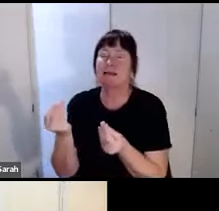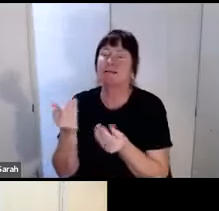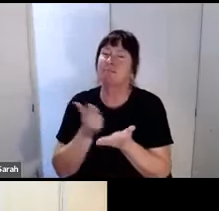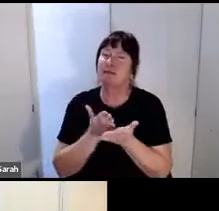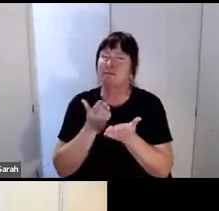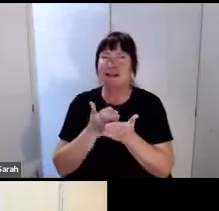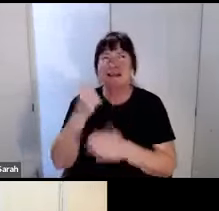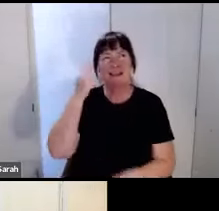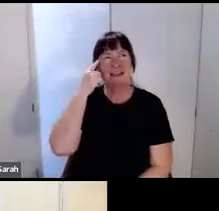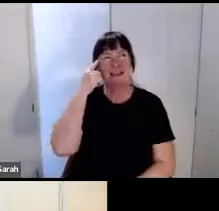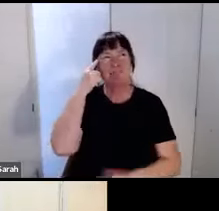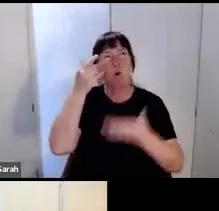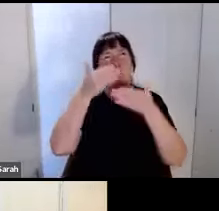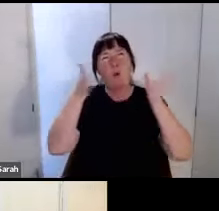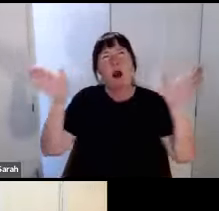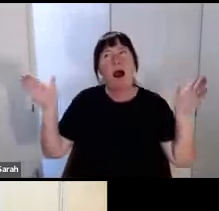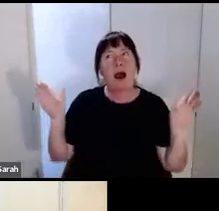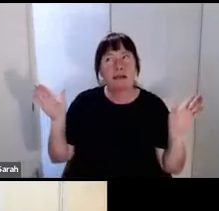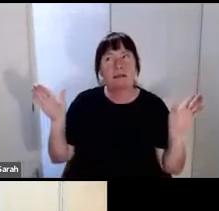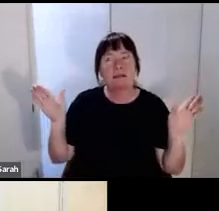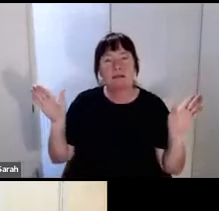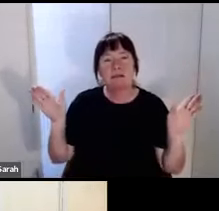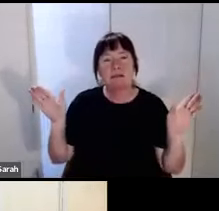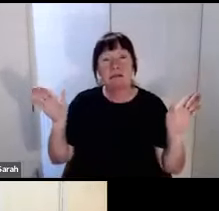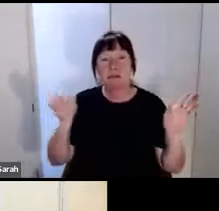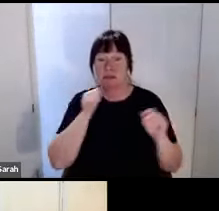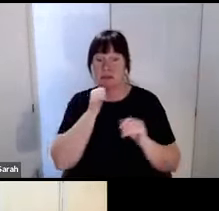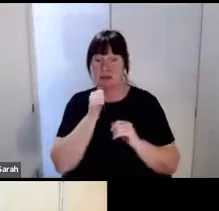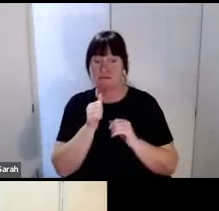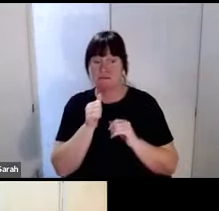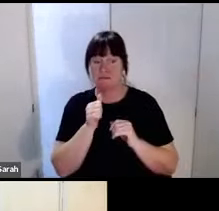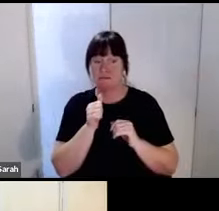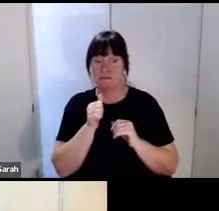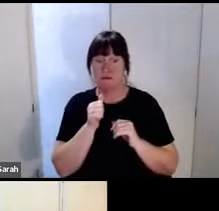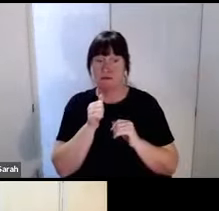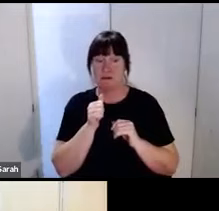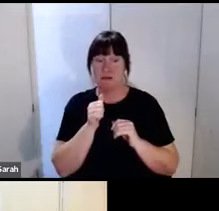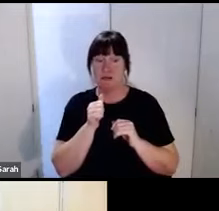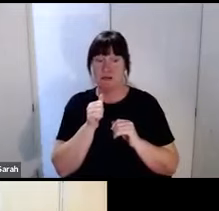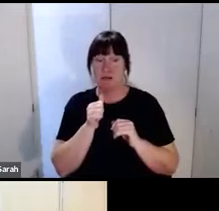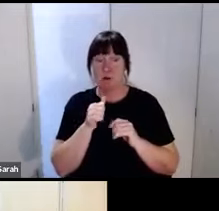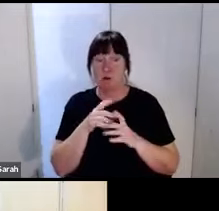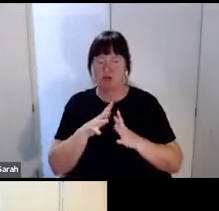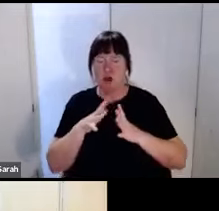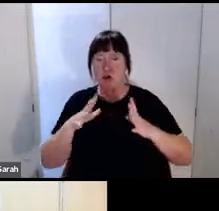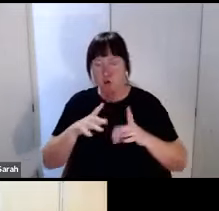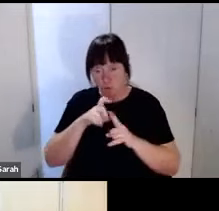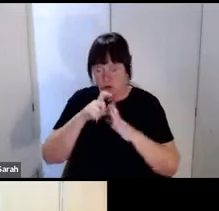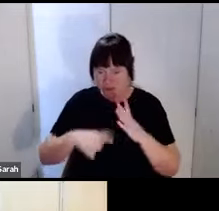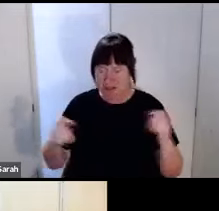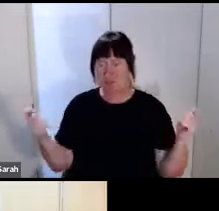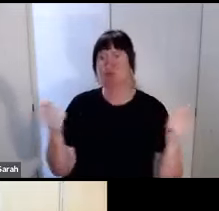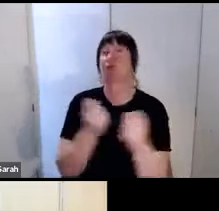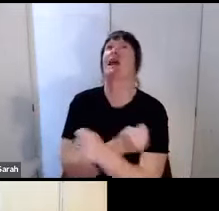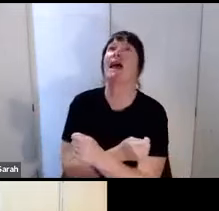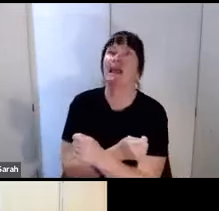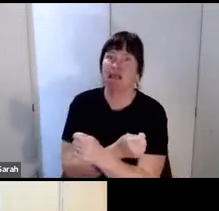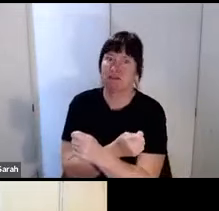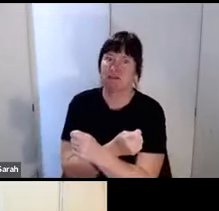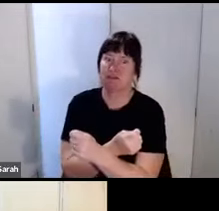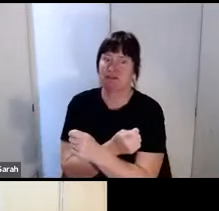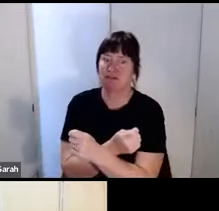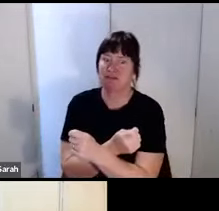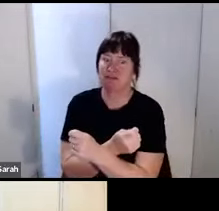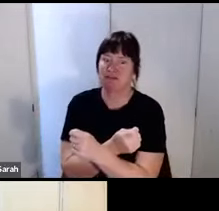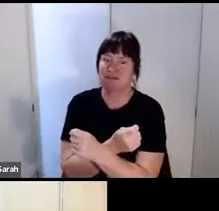of the box, you know. If we have this accessibility revolution, that's what I see. Imagine